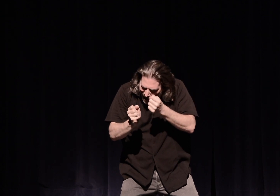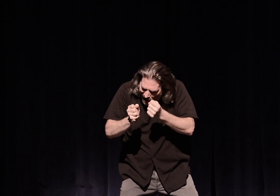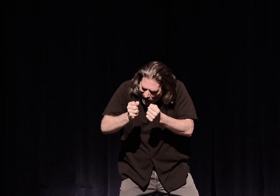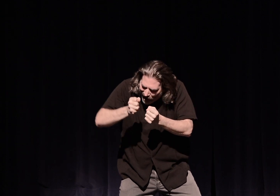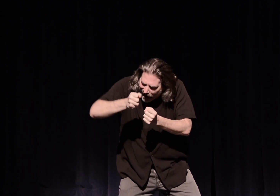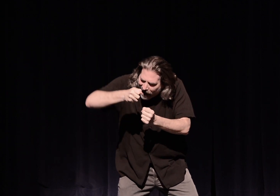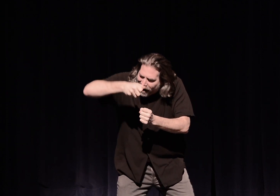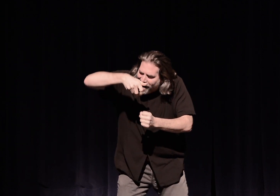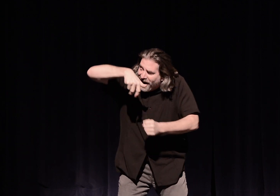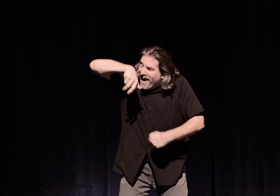And the car.